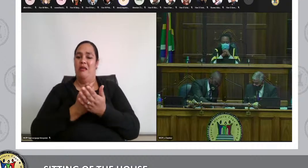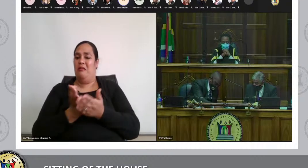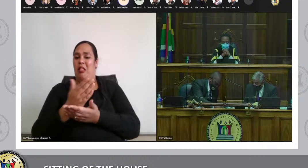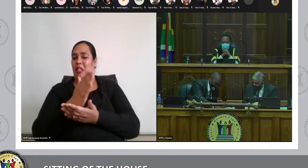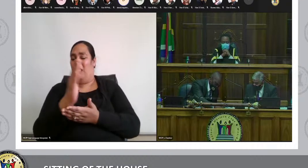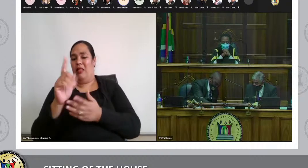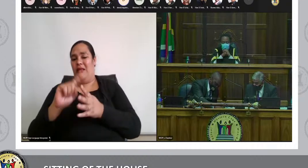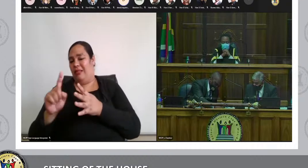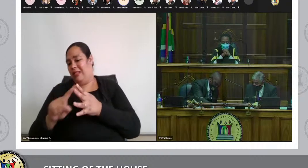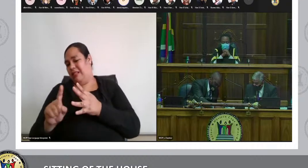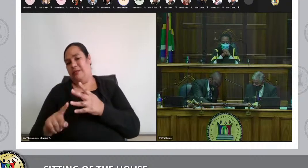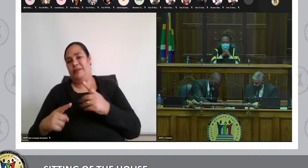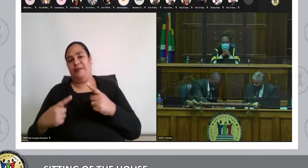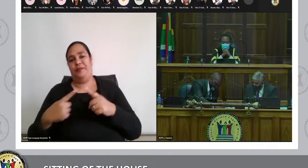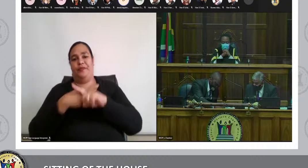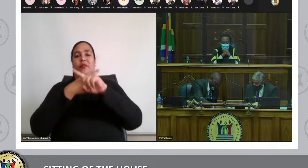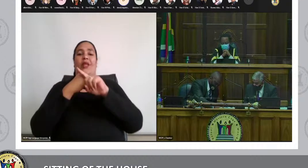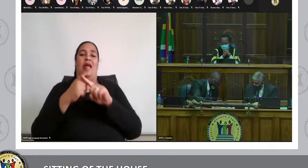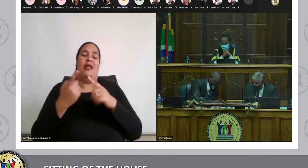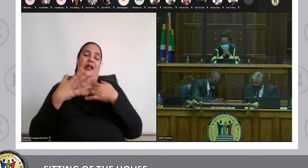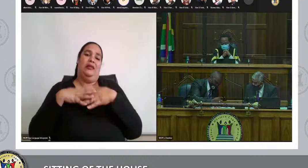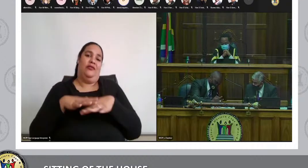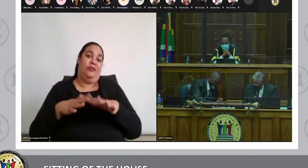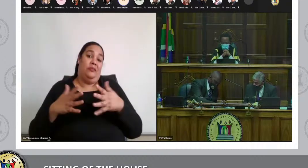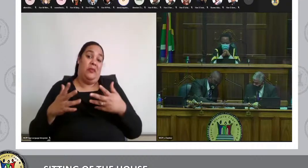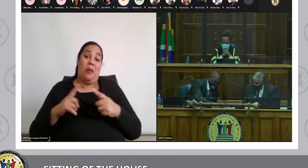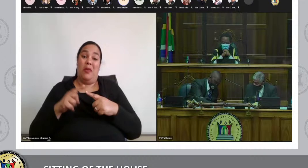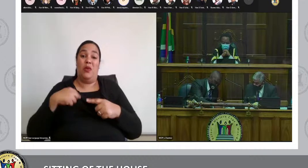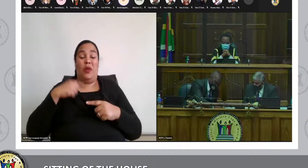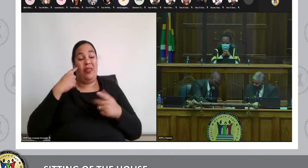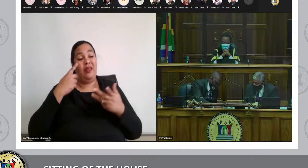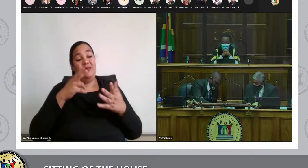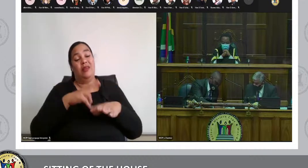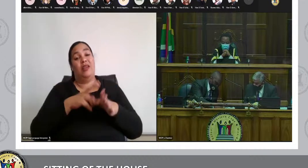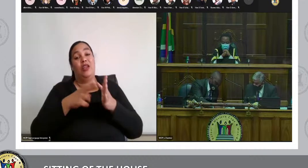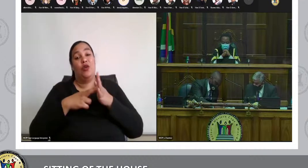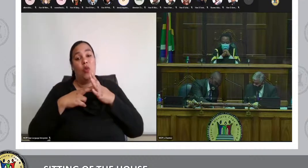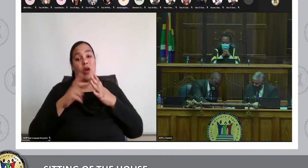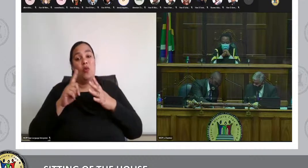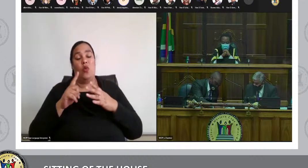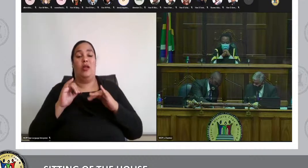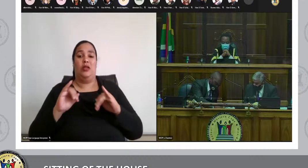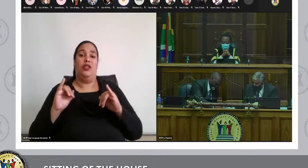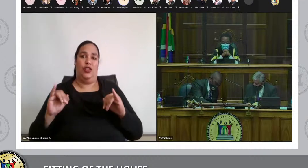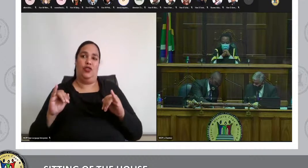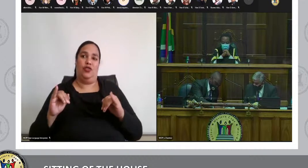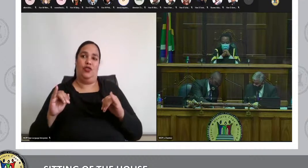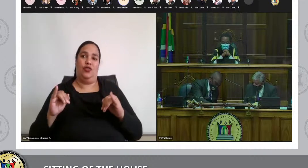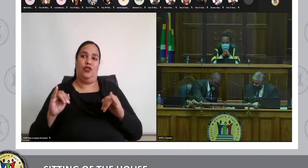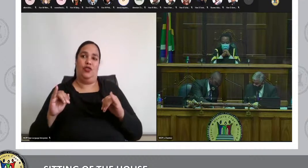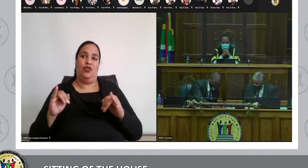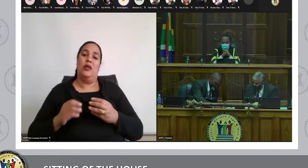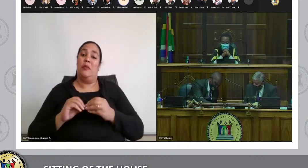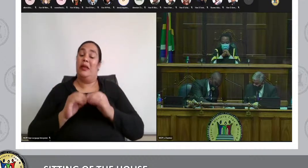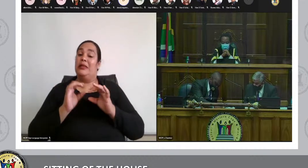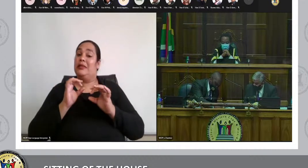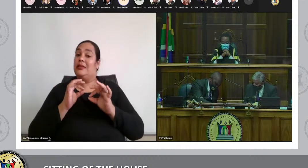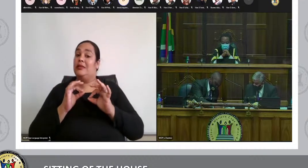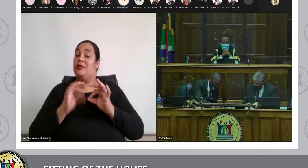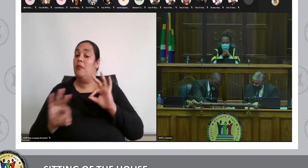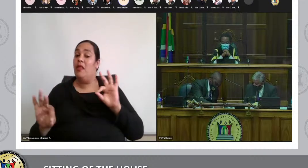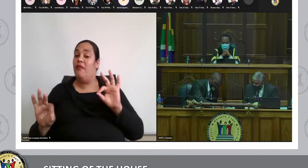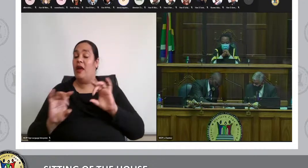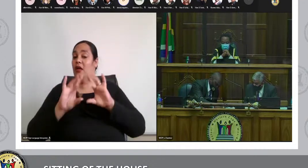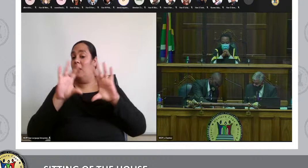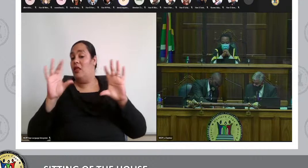are being inefficiently implemented. And we think this requires an urgent review to simplify and clarify so that we can